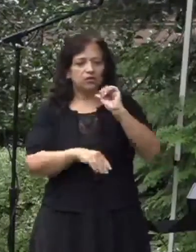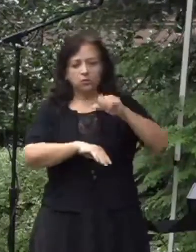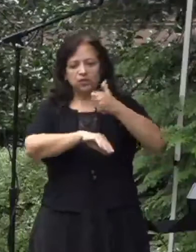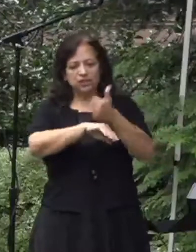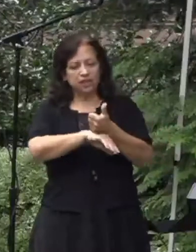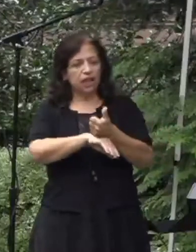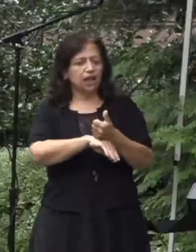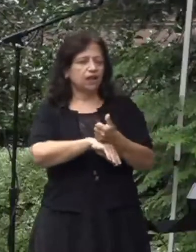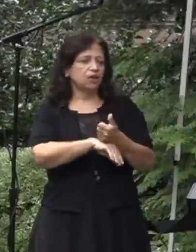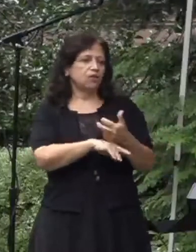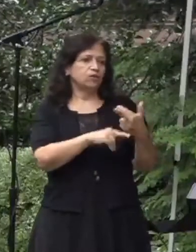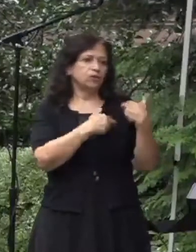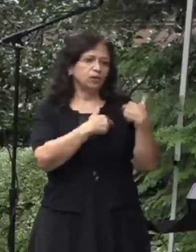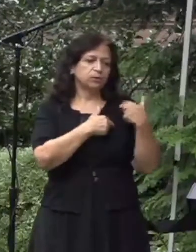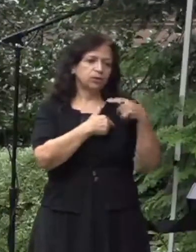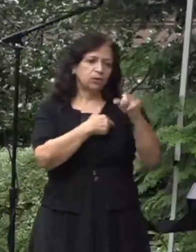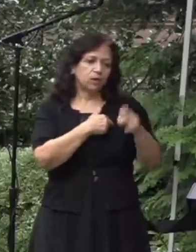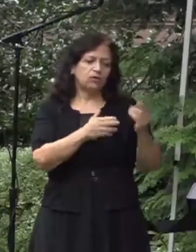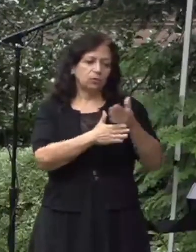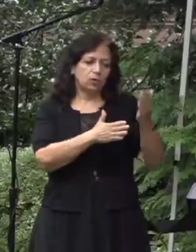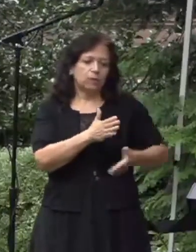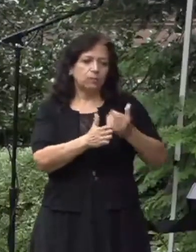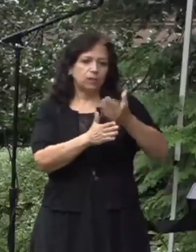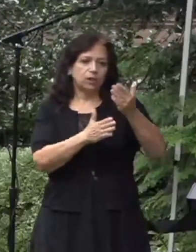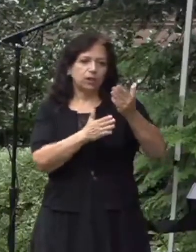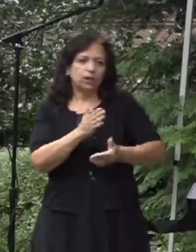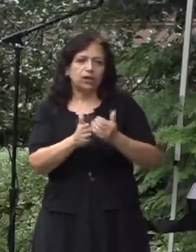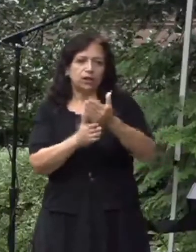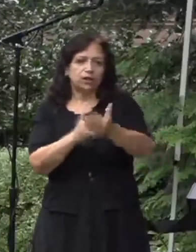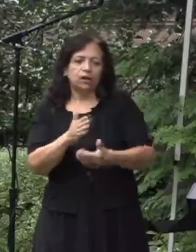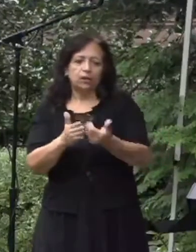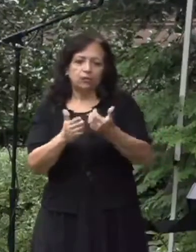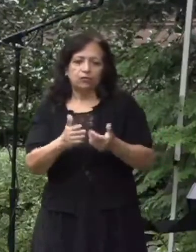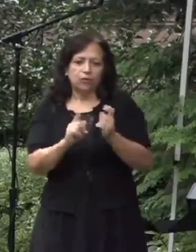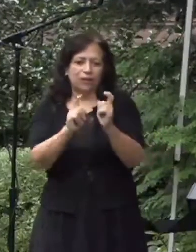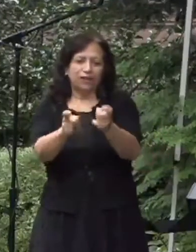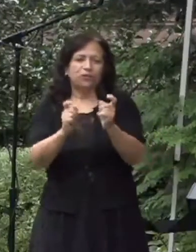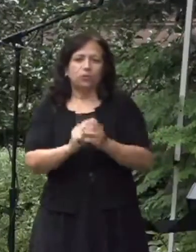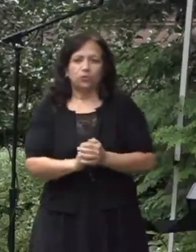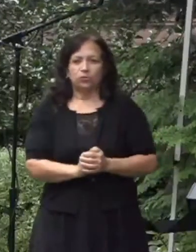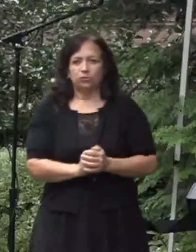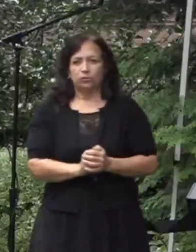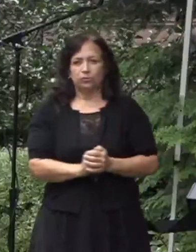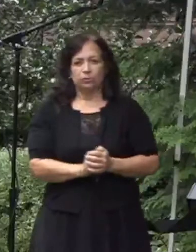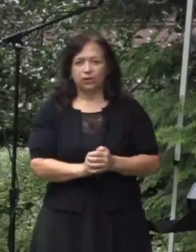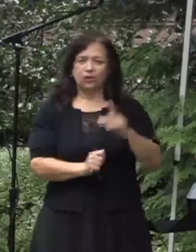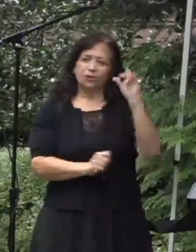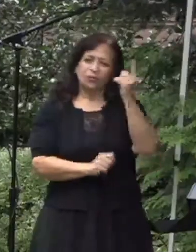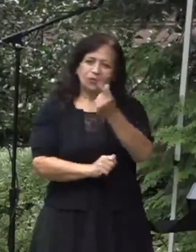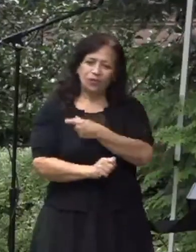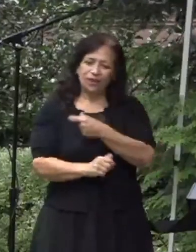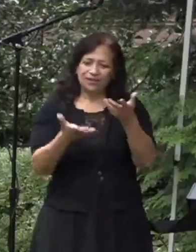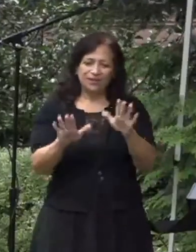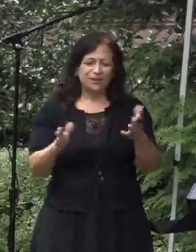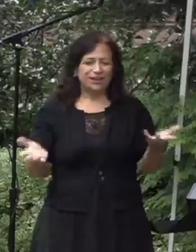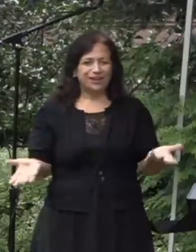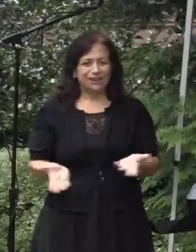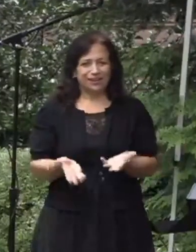of tasks that you must complete before we'll let you have it. Grace is already